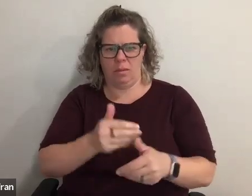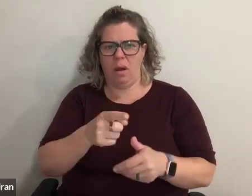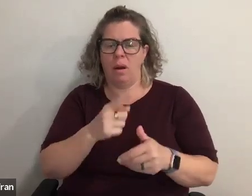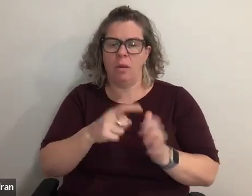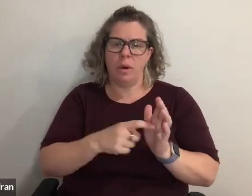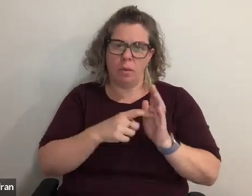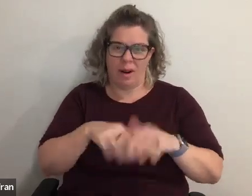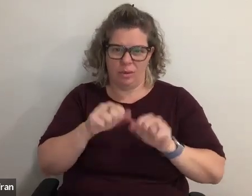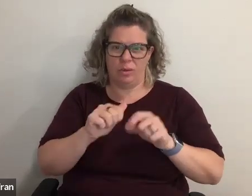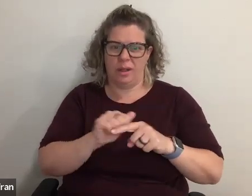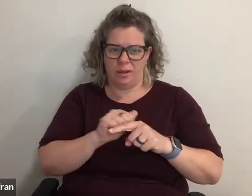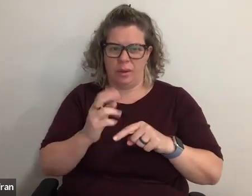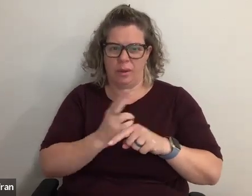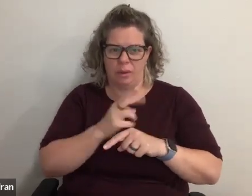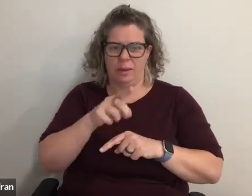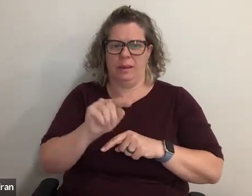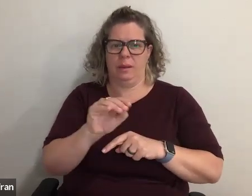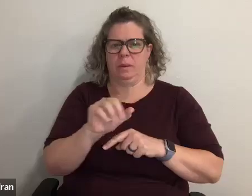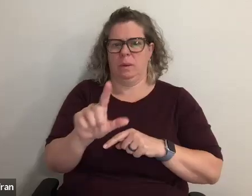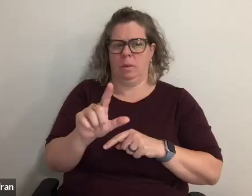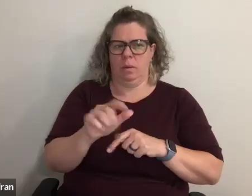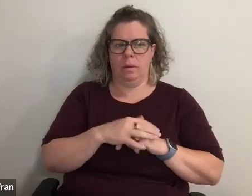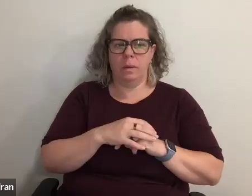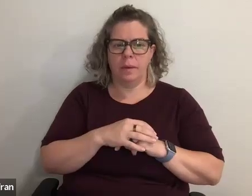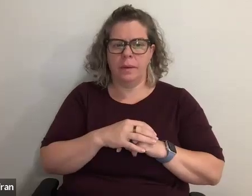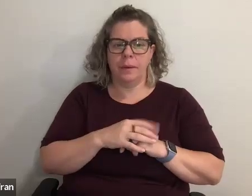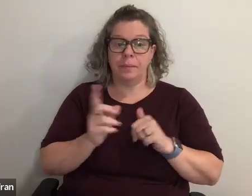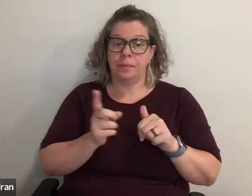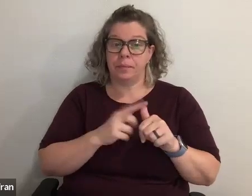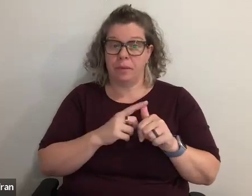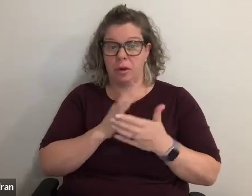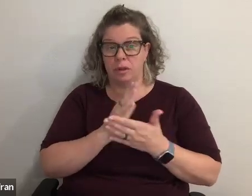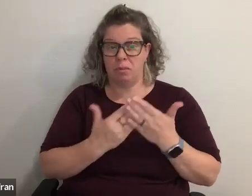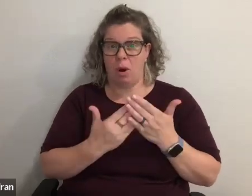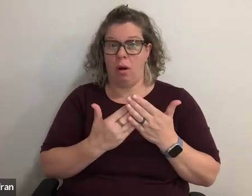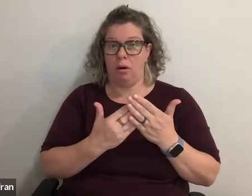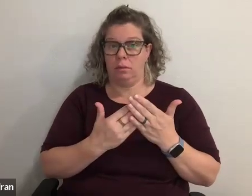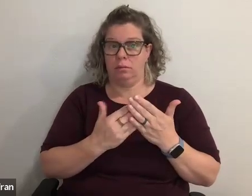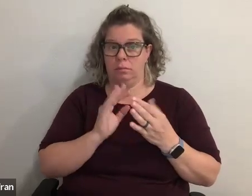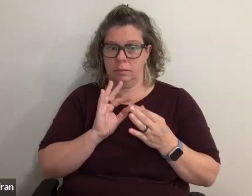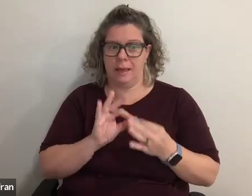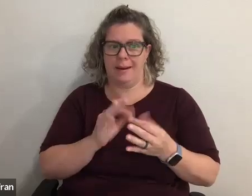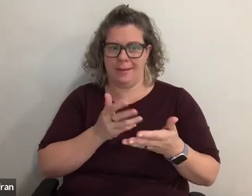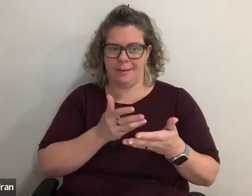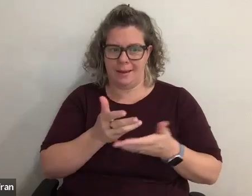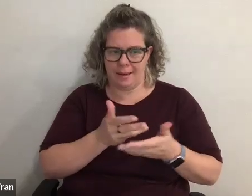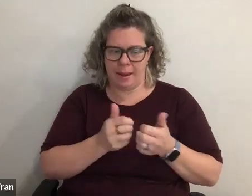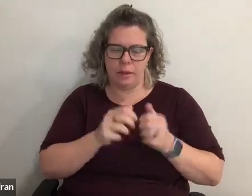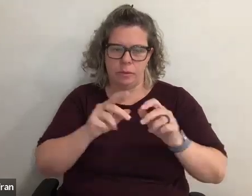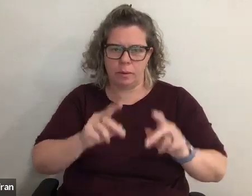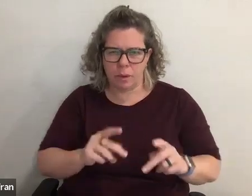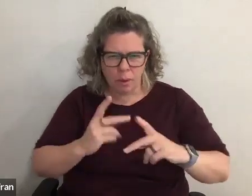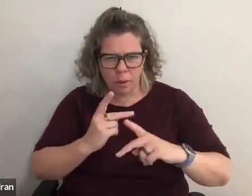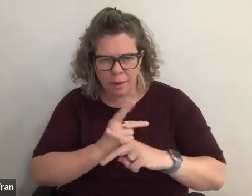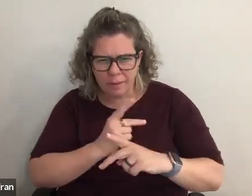training using this tool. So the first step of the crisis model is to connect and engage with someone. We want to